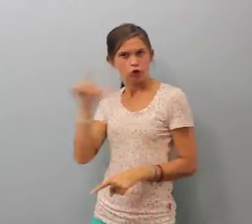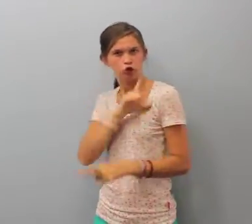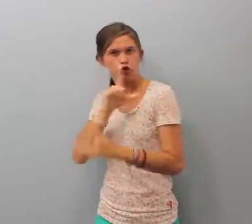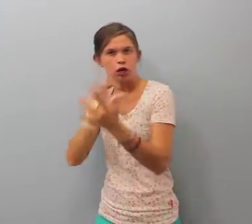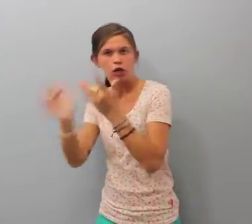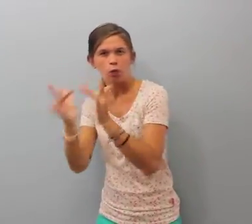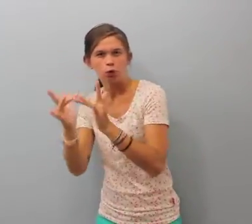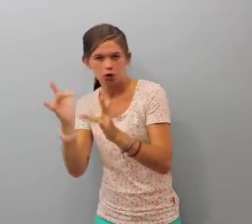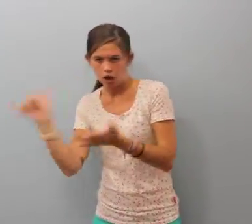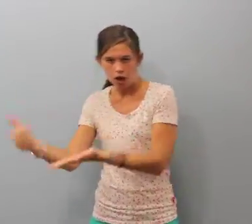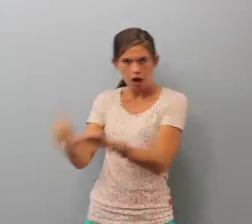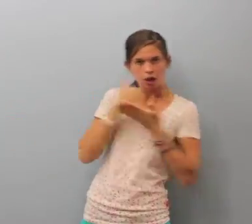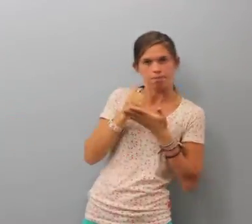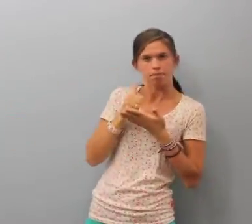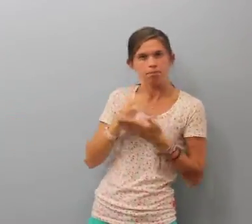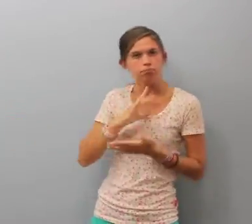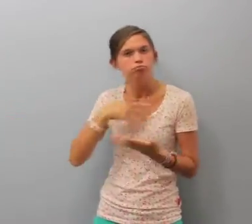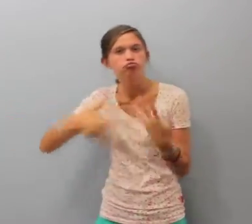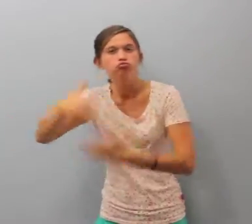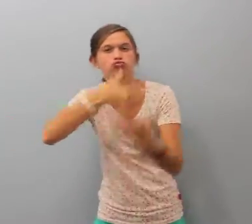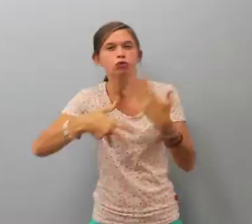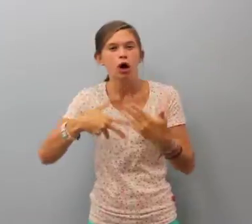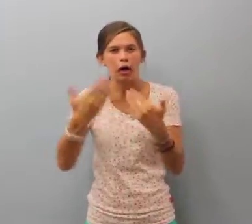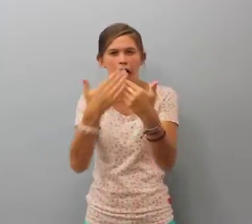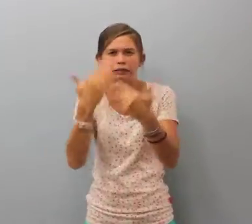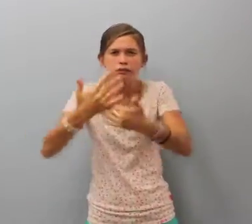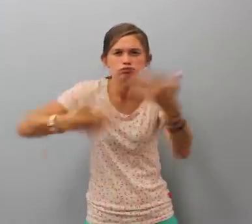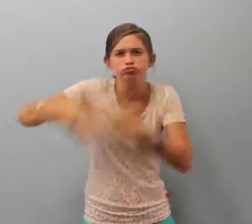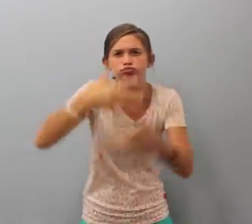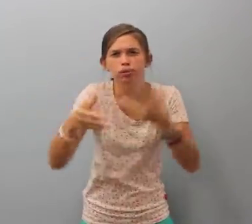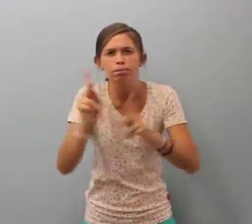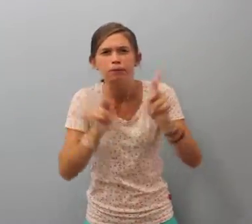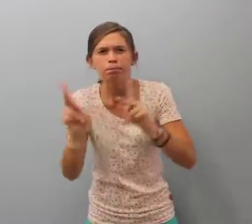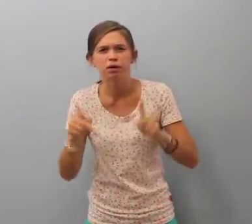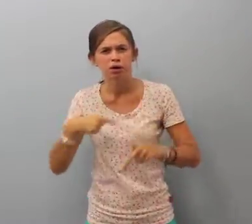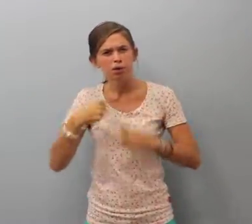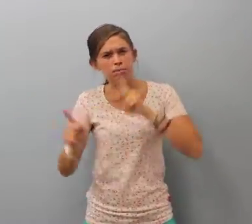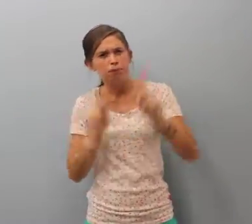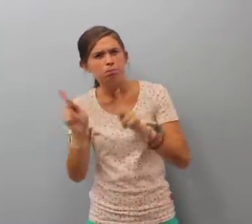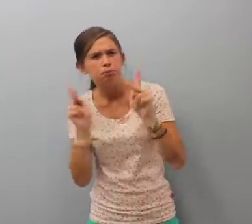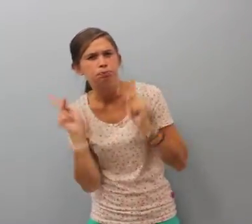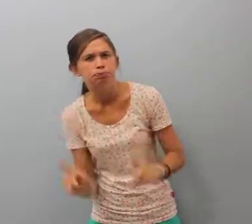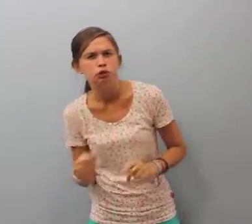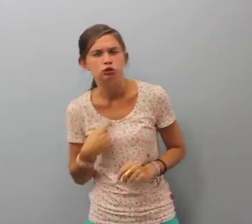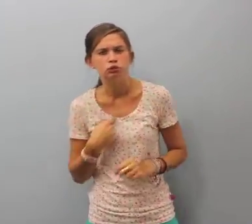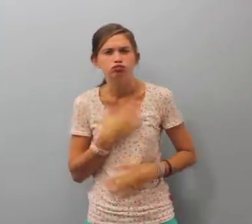and he's really a people person because of the community that's here.